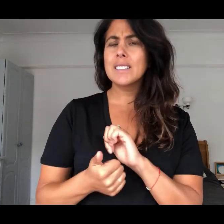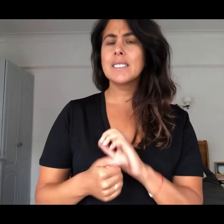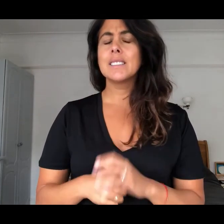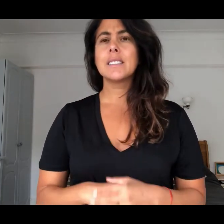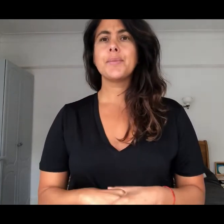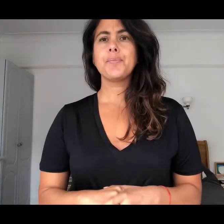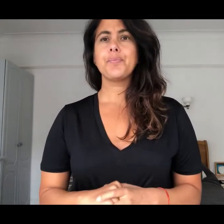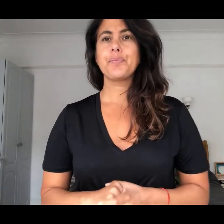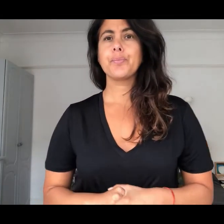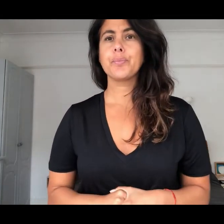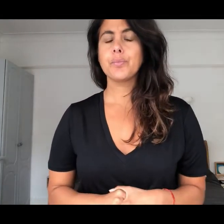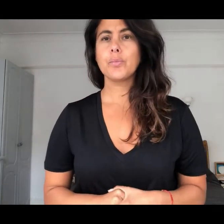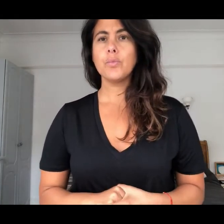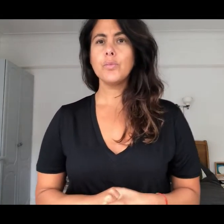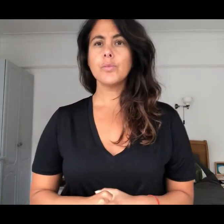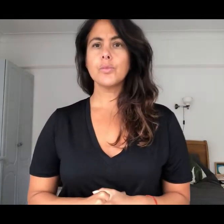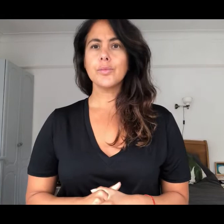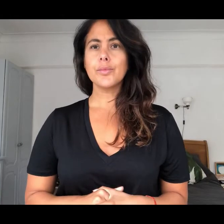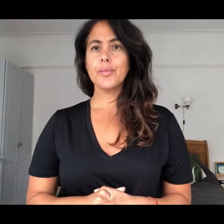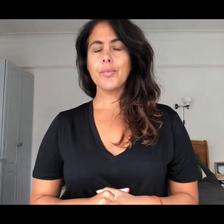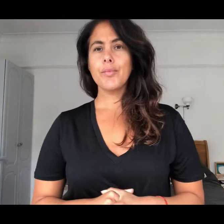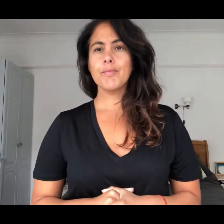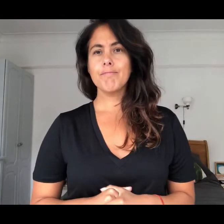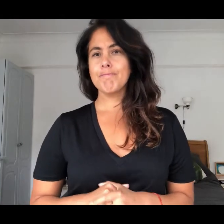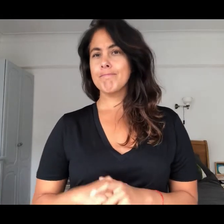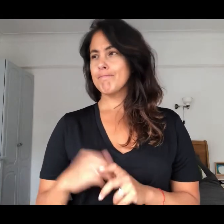real friend.